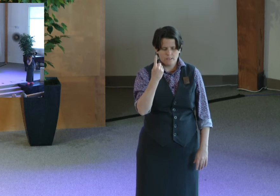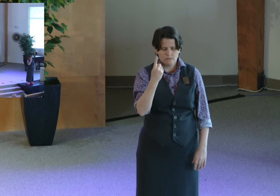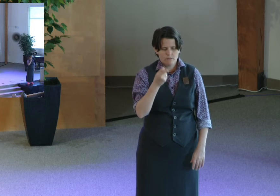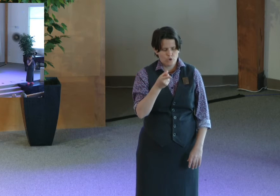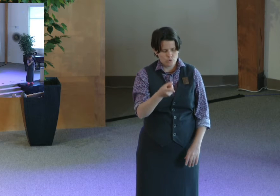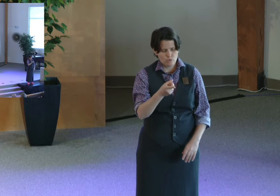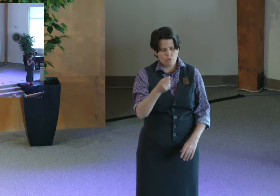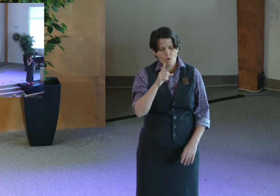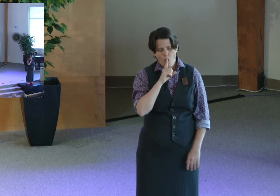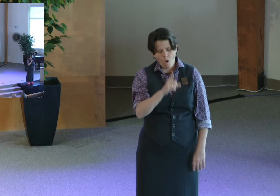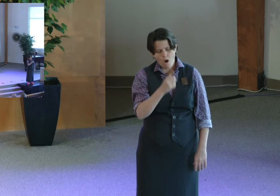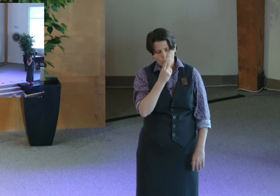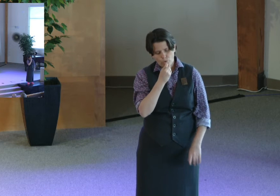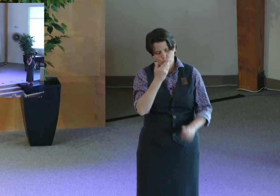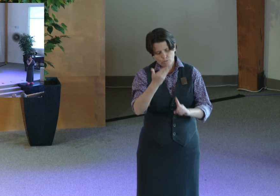and exhale.